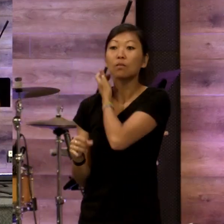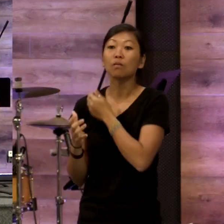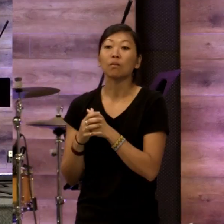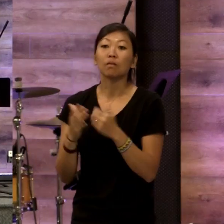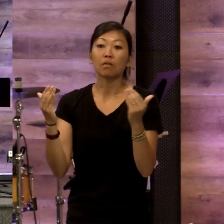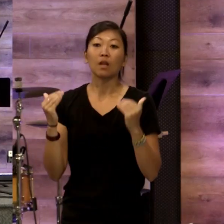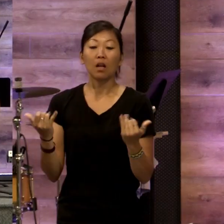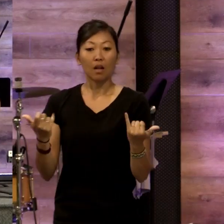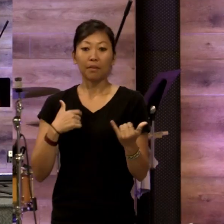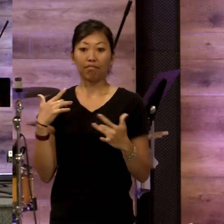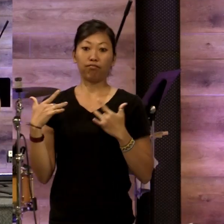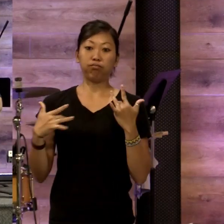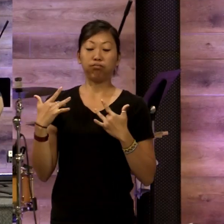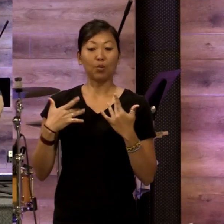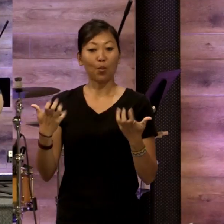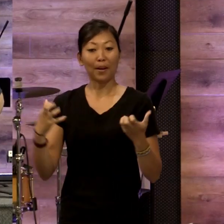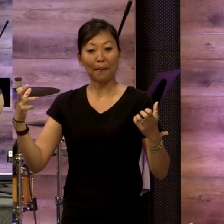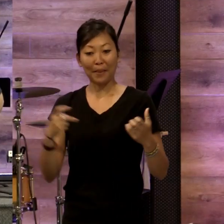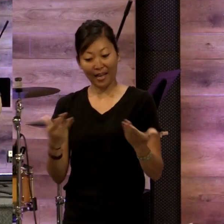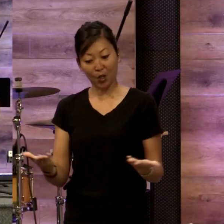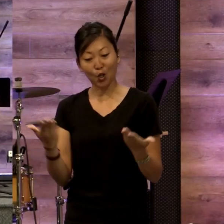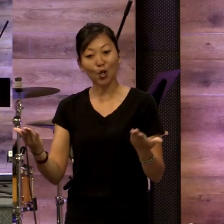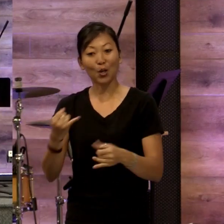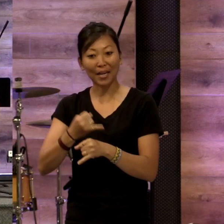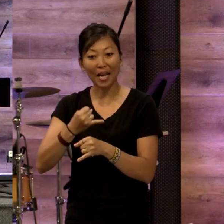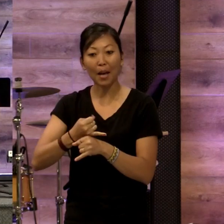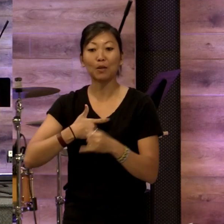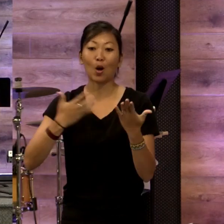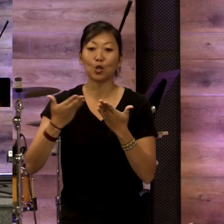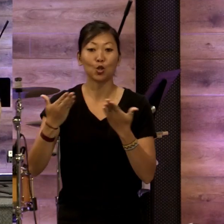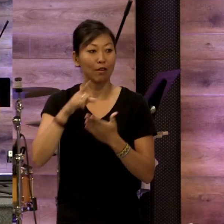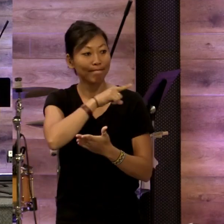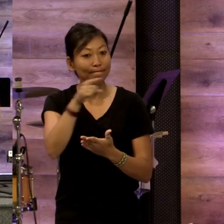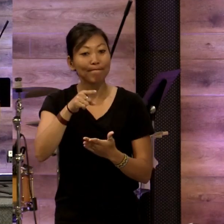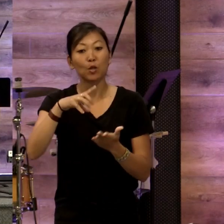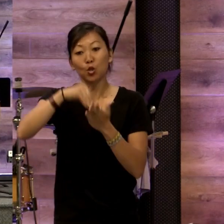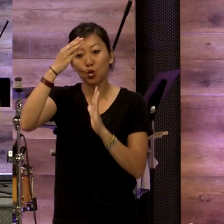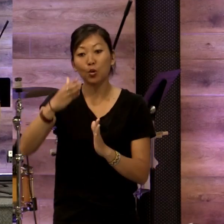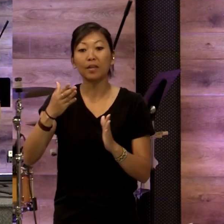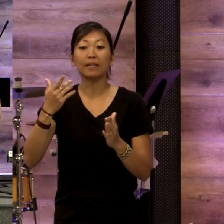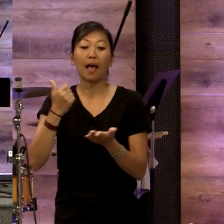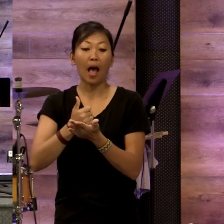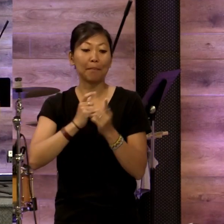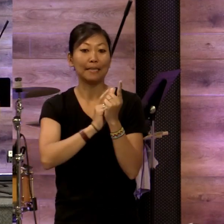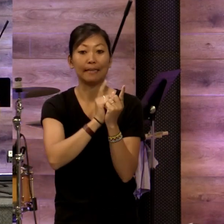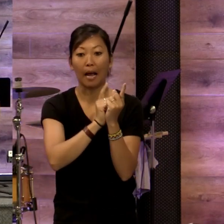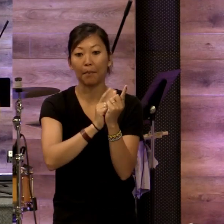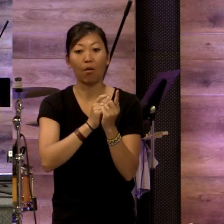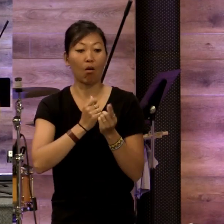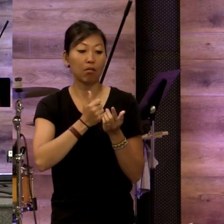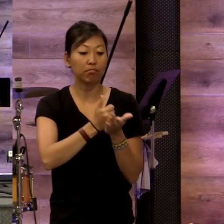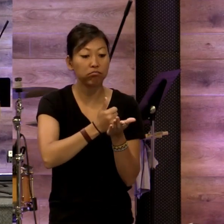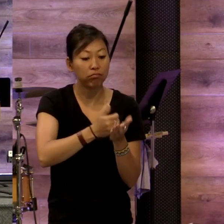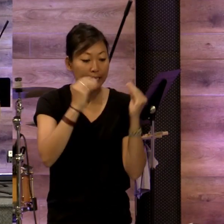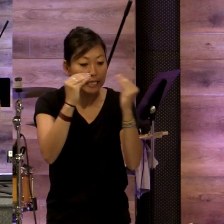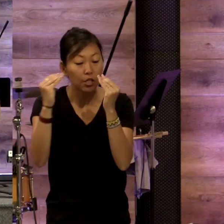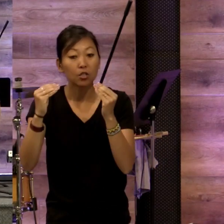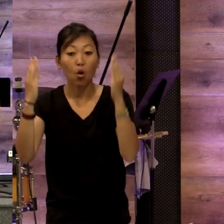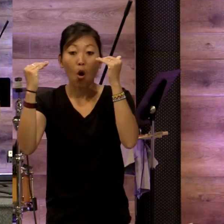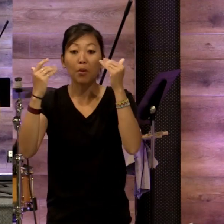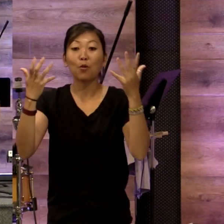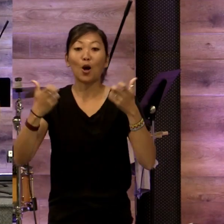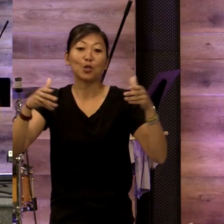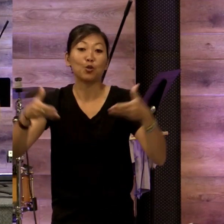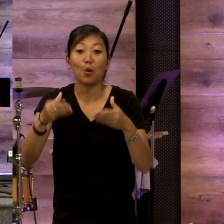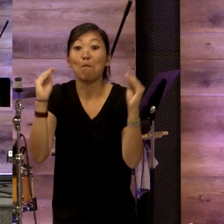But I'm just so excited to come back onto the campus, just serve those students, help disciple students, and with hopes to just bring even more students to Jesus.